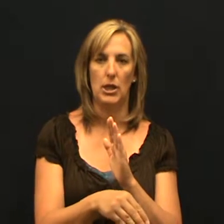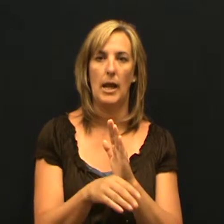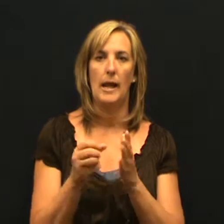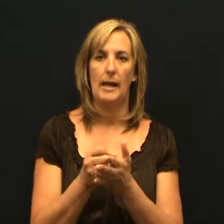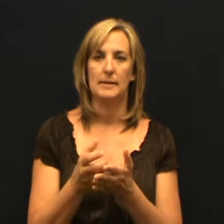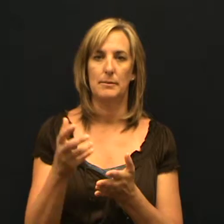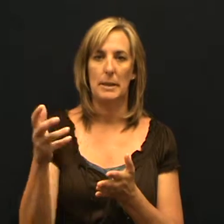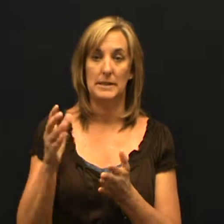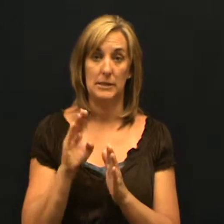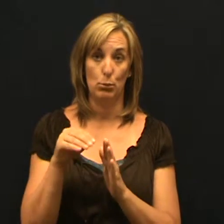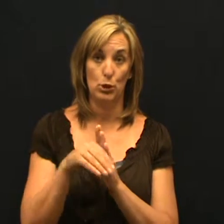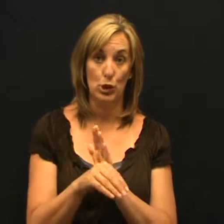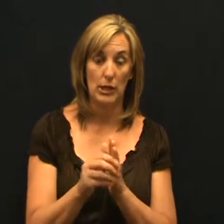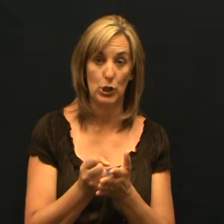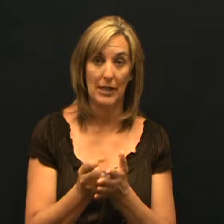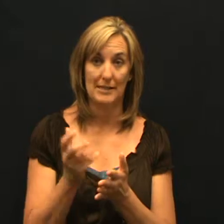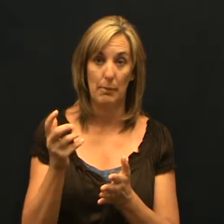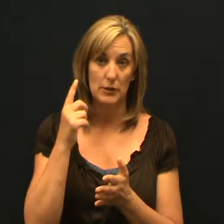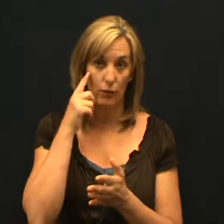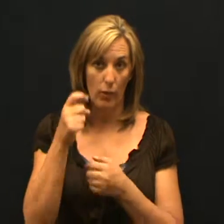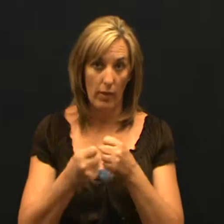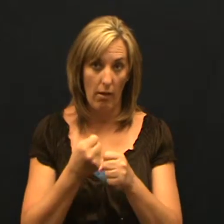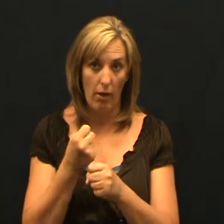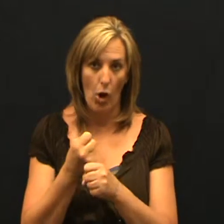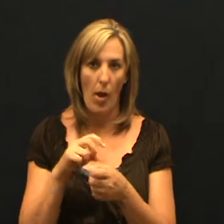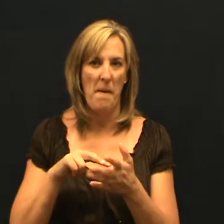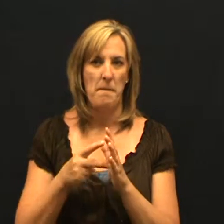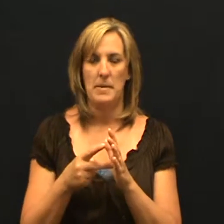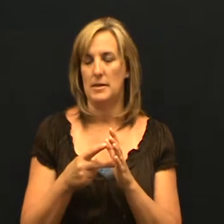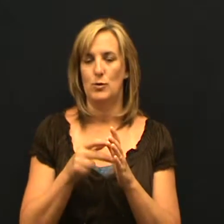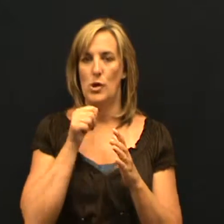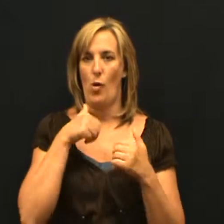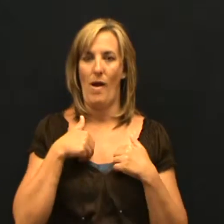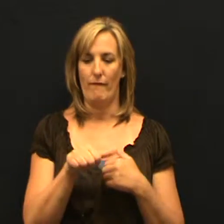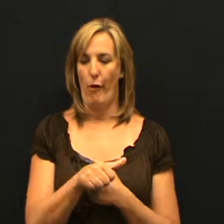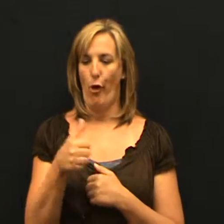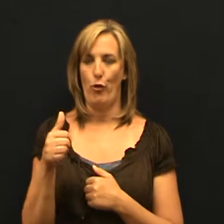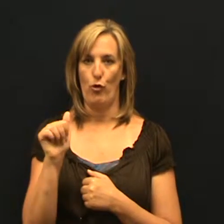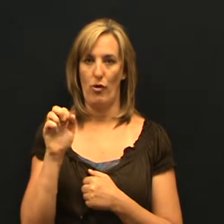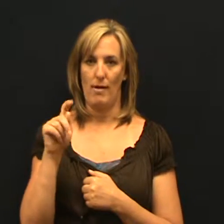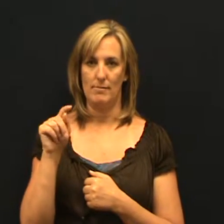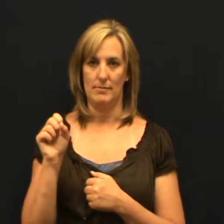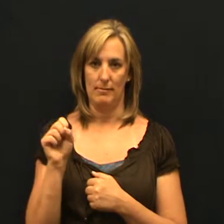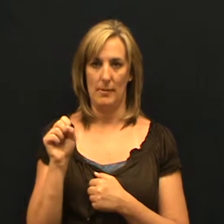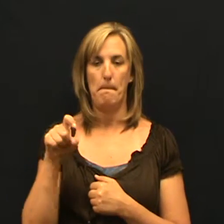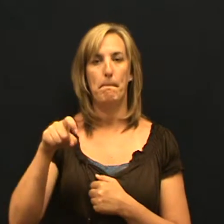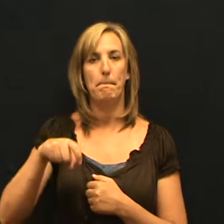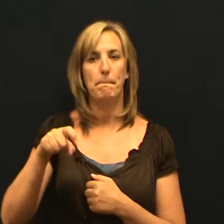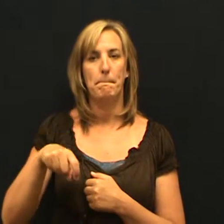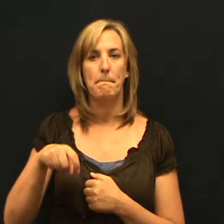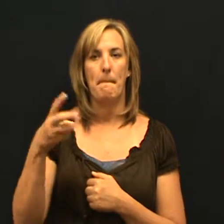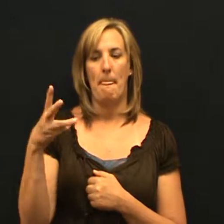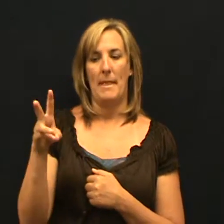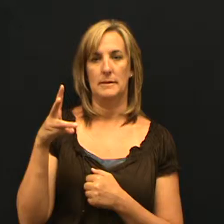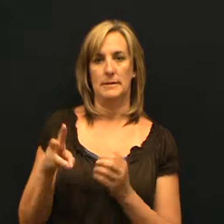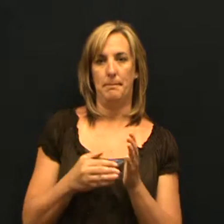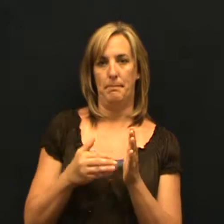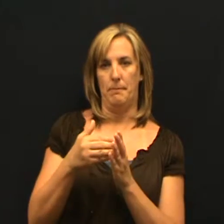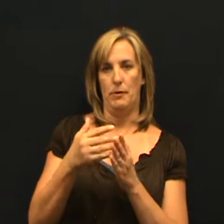for the year must have been, if we didn't have other disposition of assets, must have been $16 million. So we will add